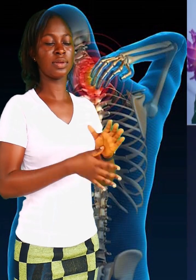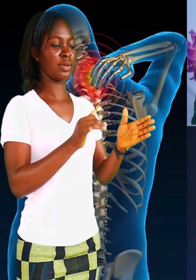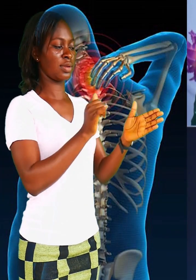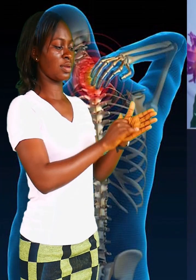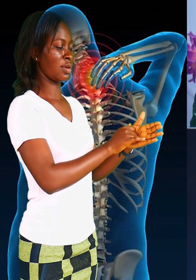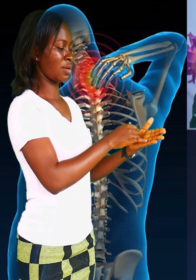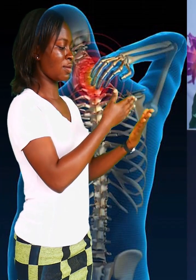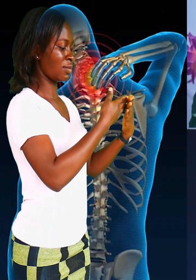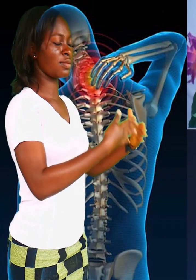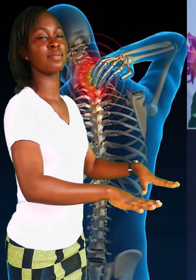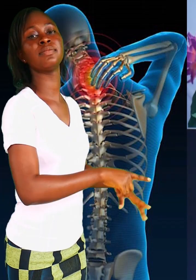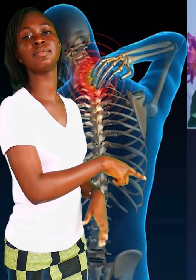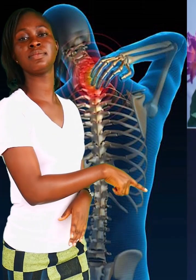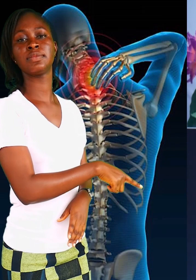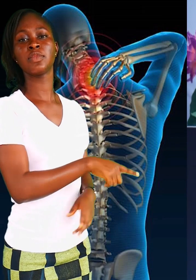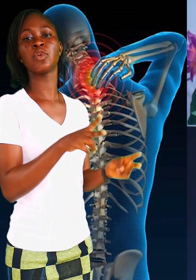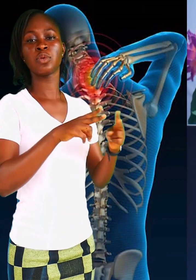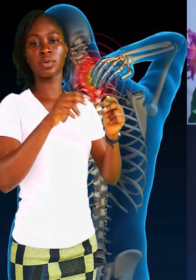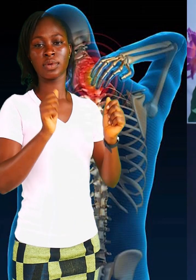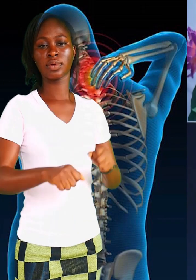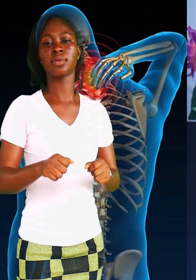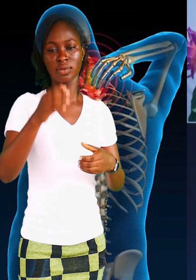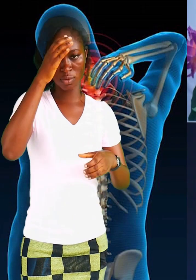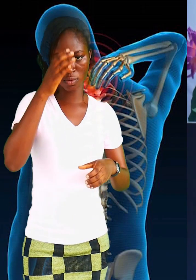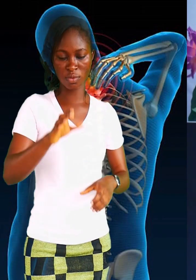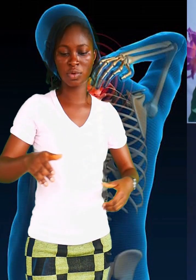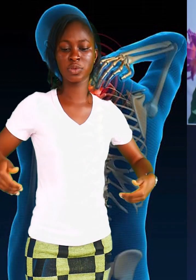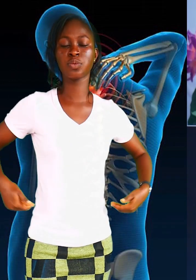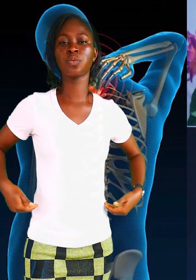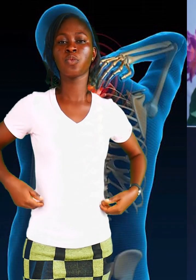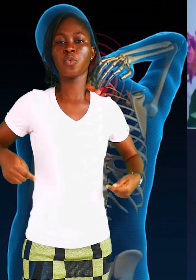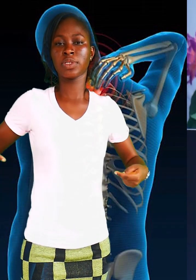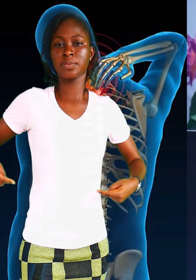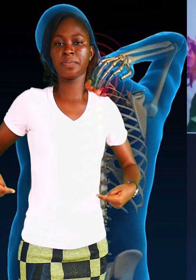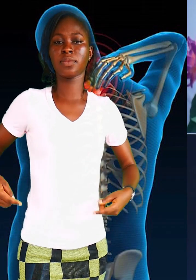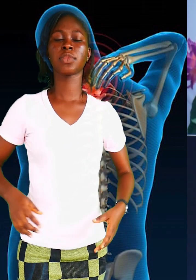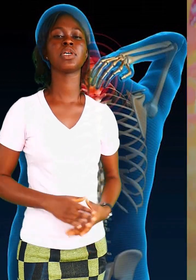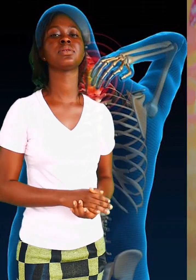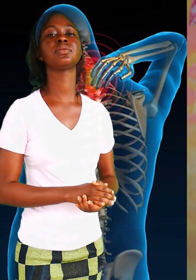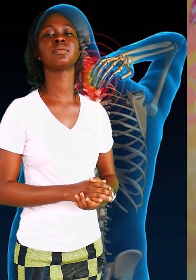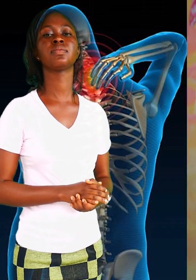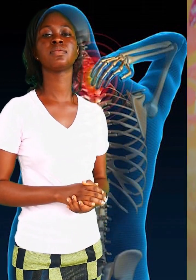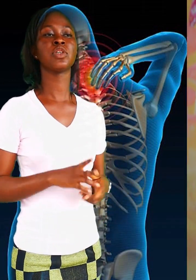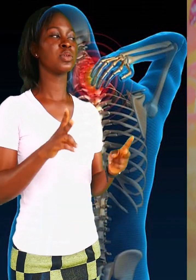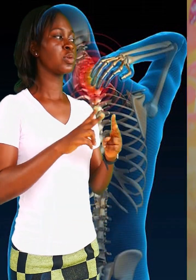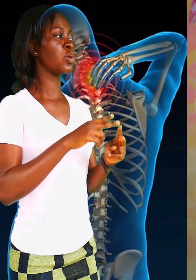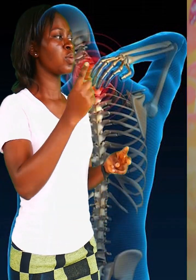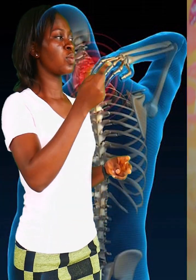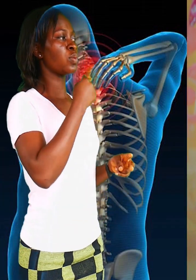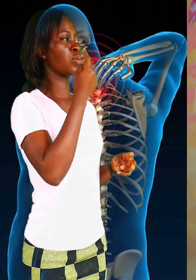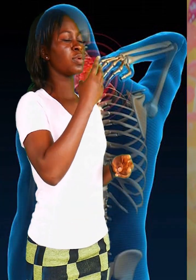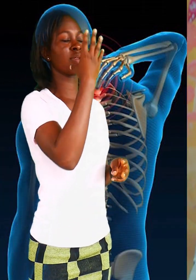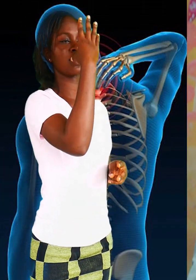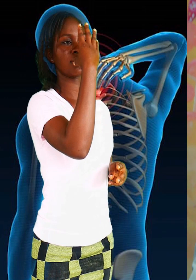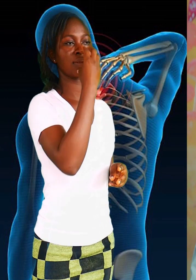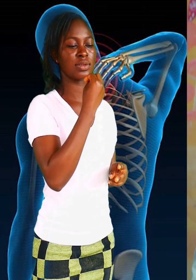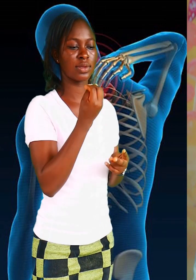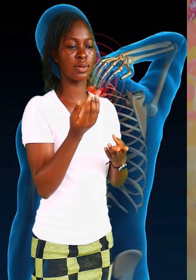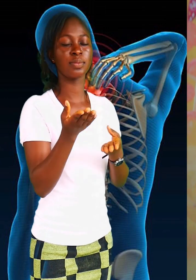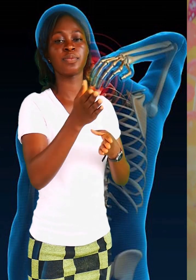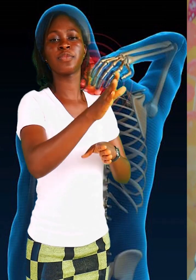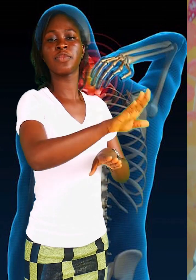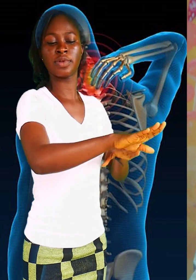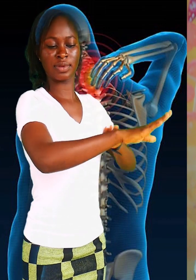e no so e to aso a e de sisi ya de be bro nti obi a oda butu bia no me ka no kra kire se o